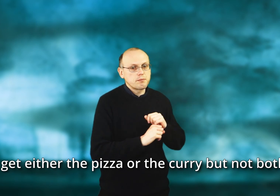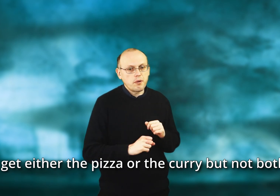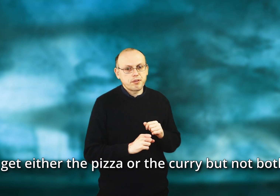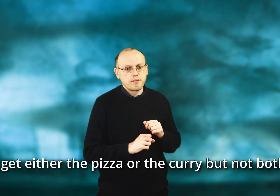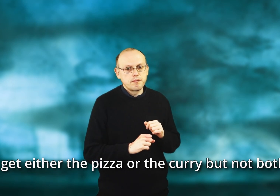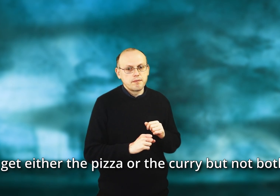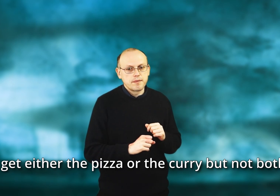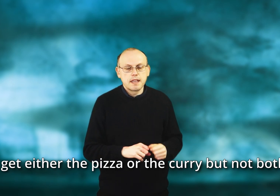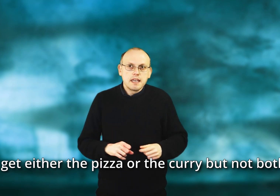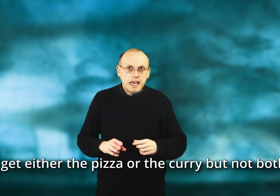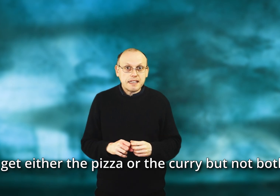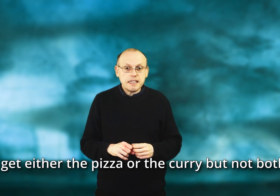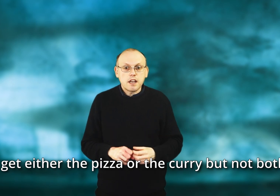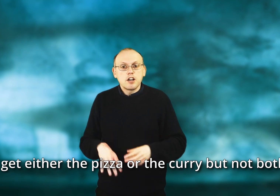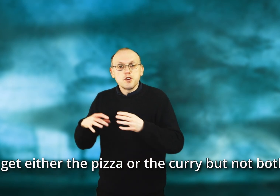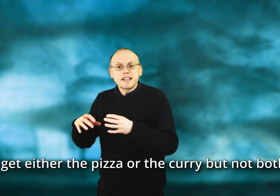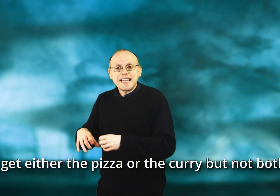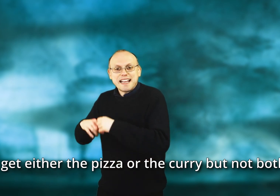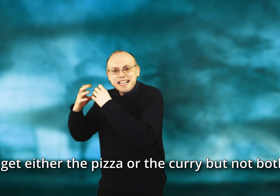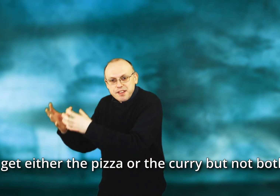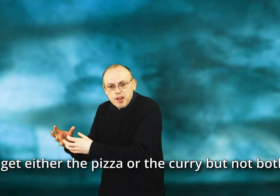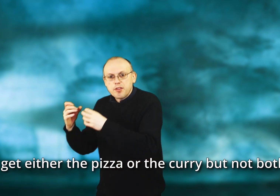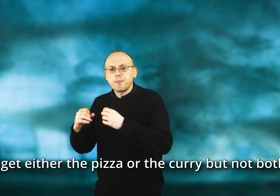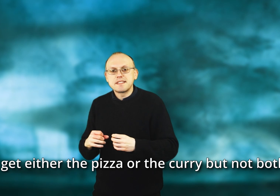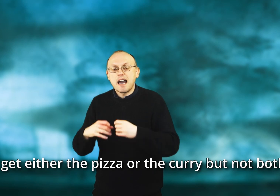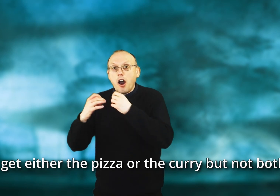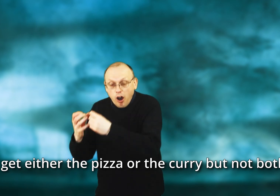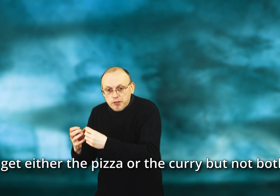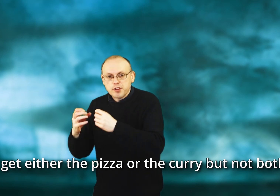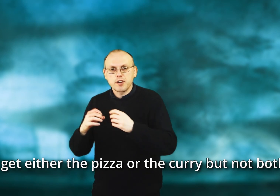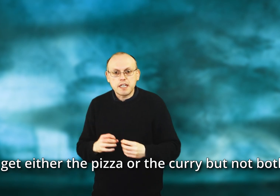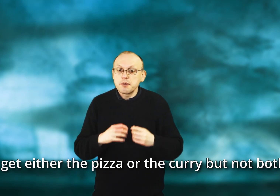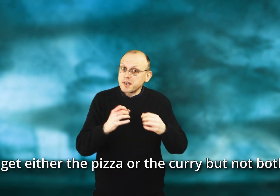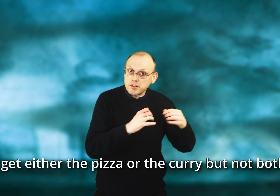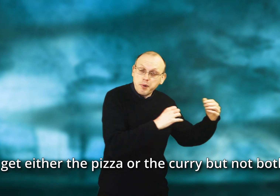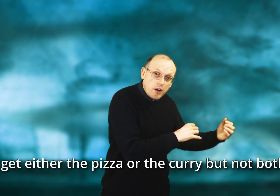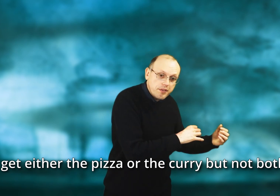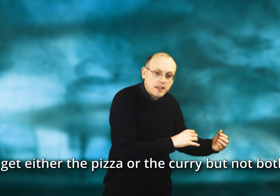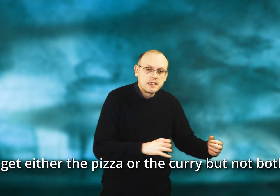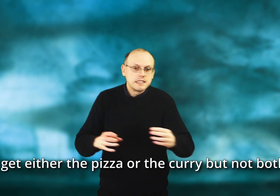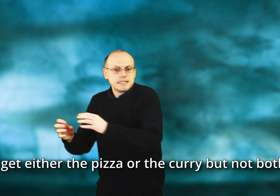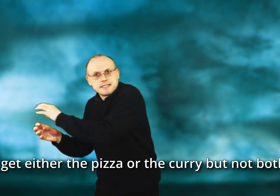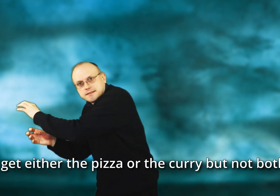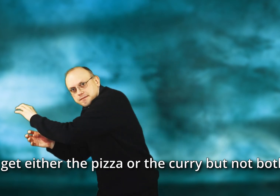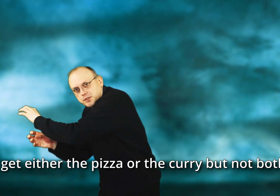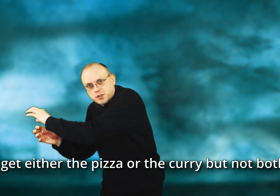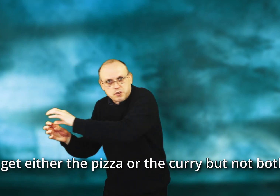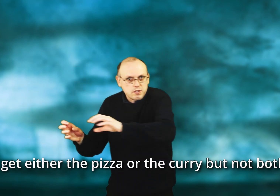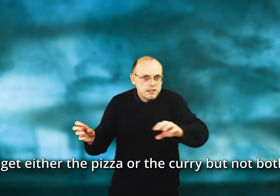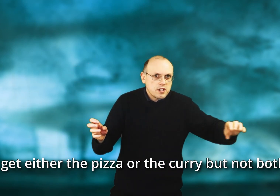both. And you'll get either the pizza or the curry, but not both. You don't need a comma